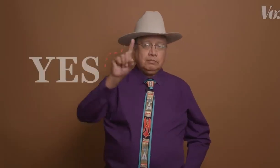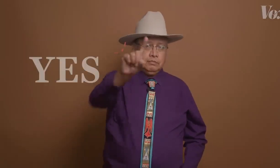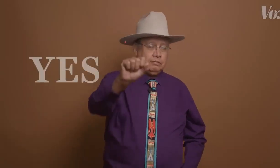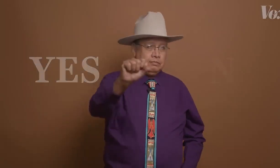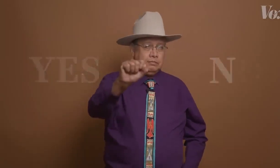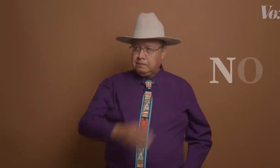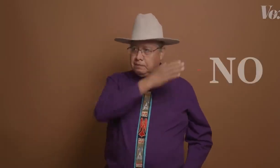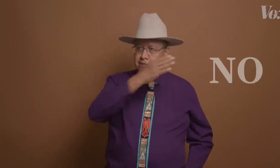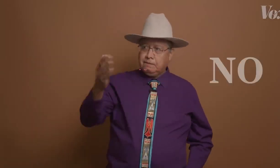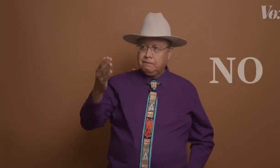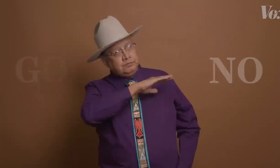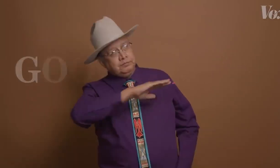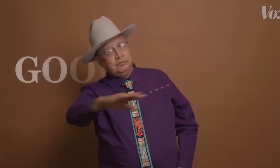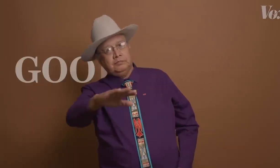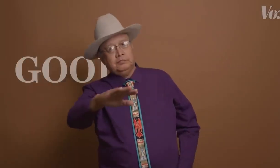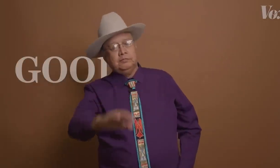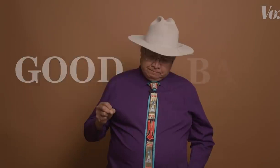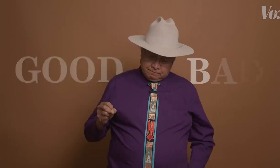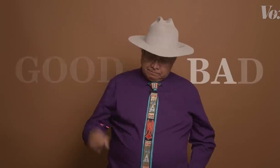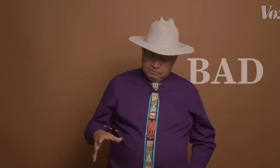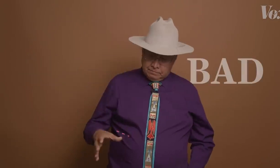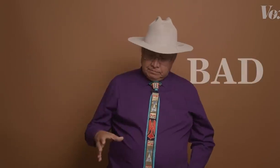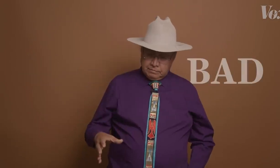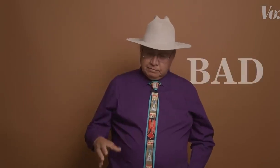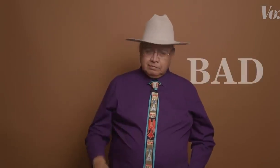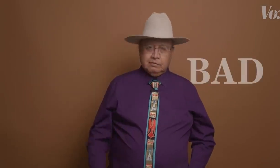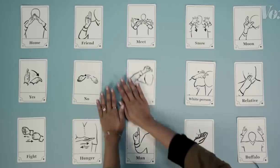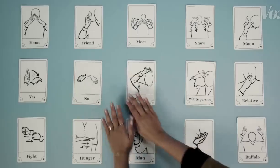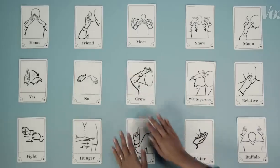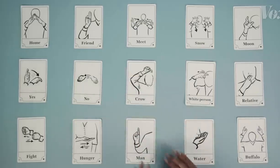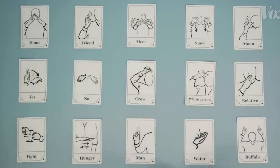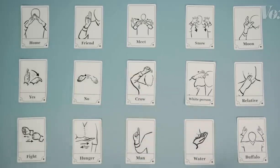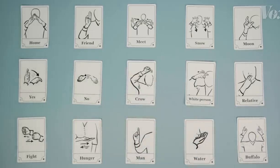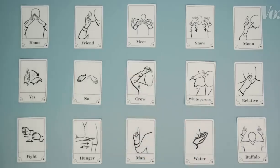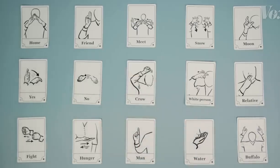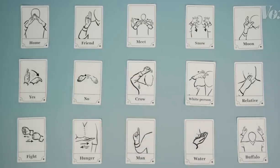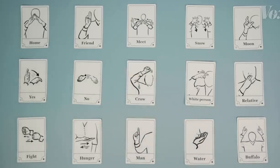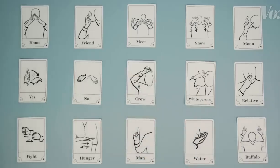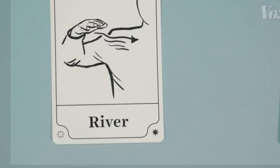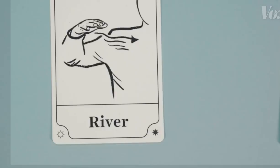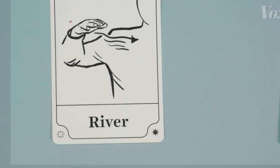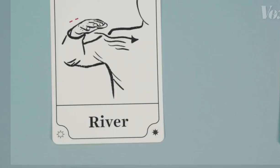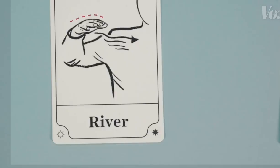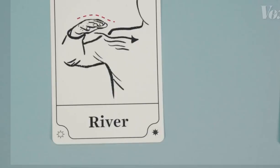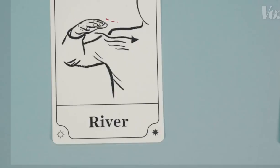like yes and no, good and bad. This is one of the oldest languages in North